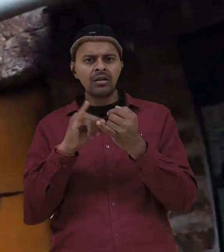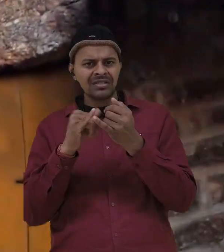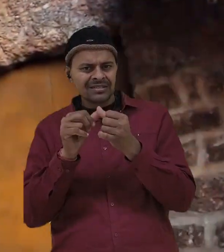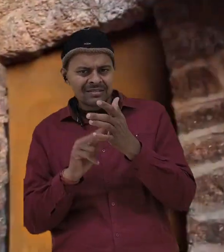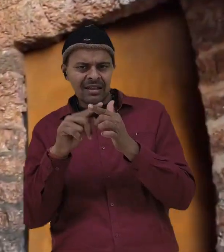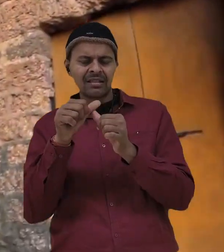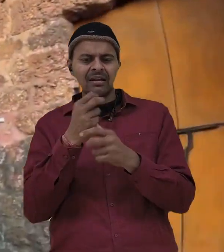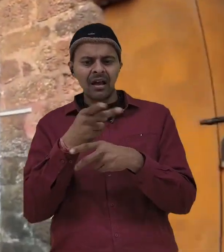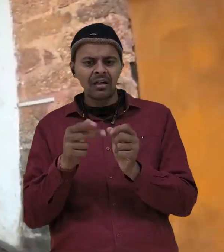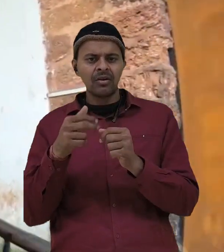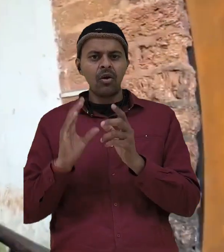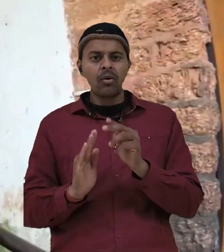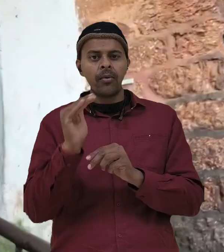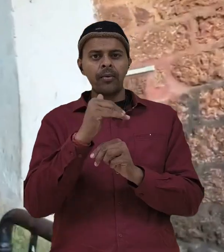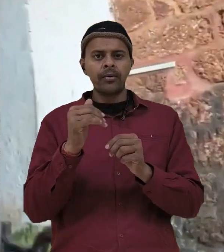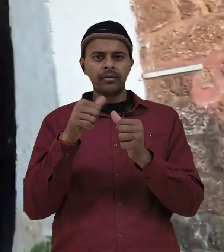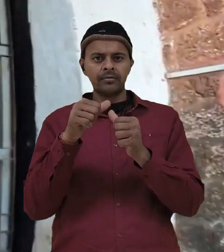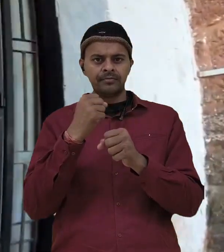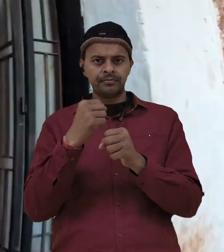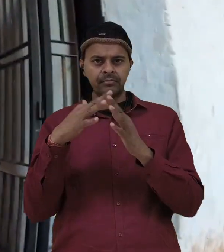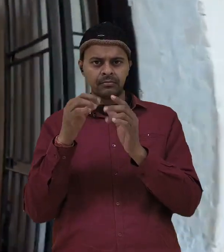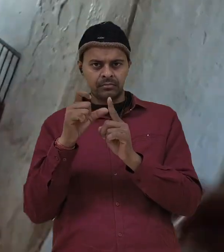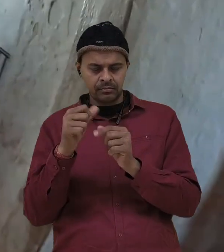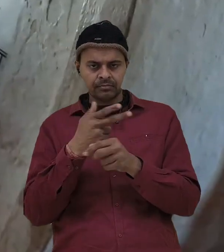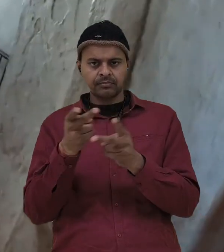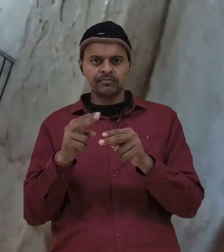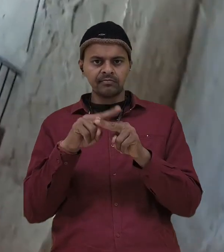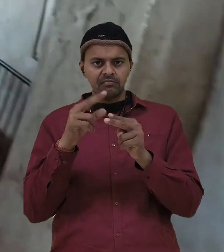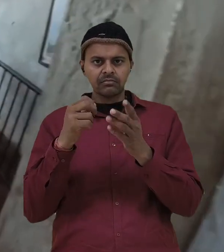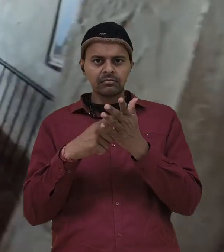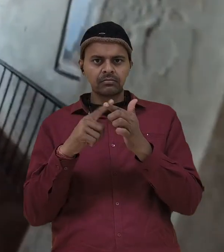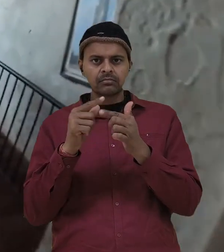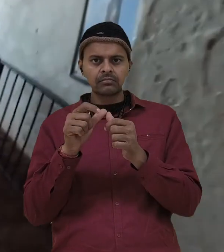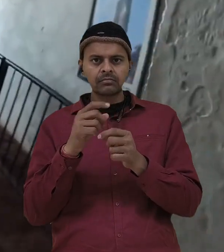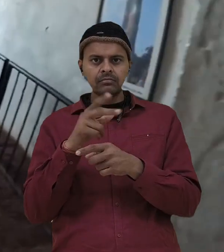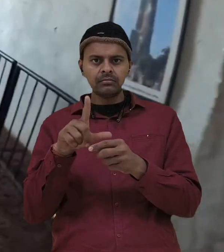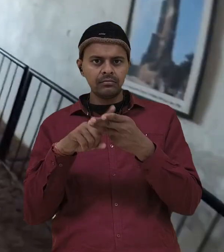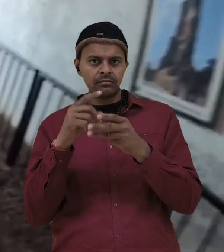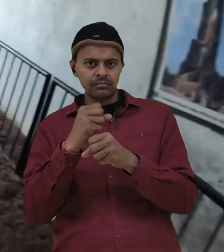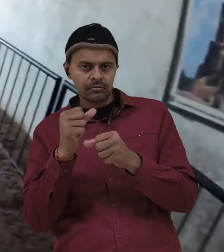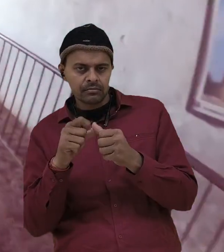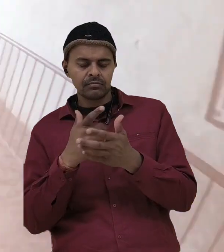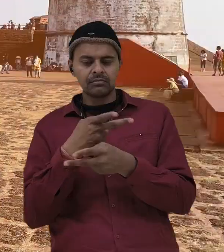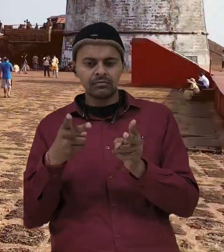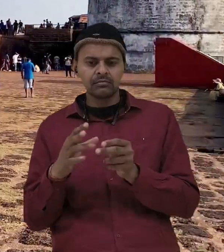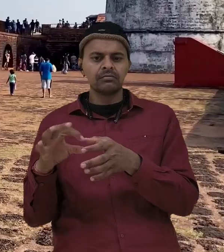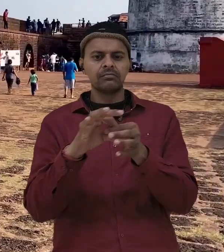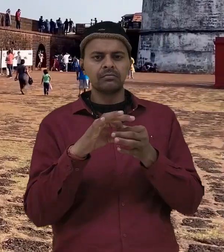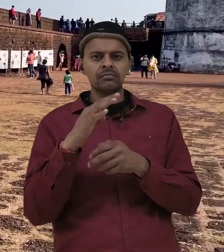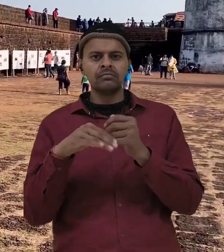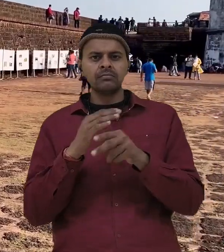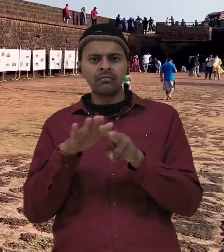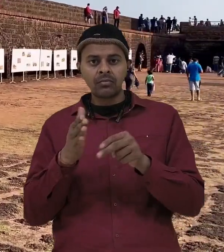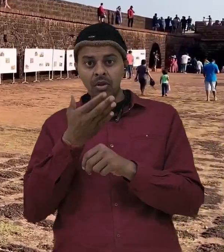to the fortification of the lower fort Agauda or Praca Santa Catarina. This area was used for storing